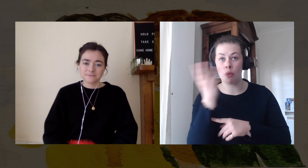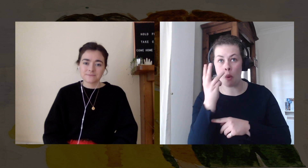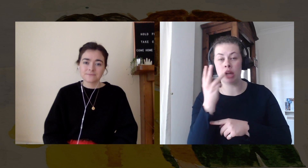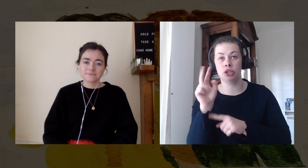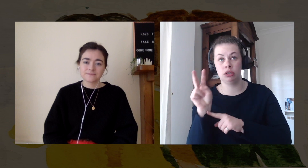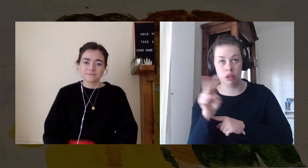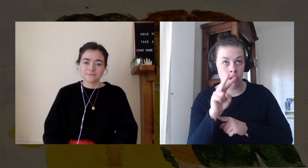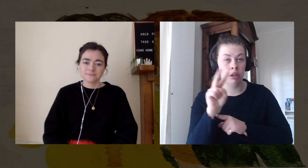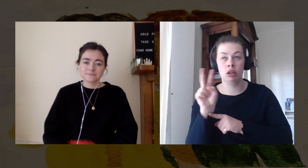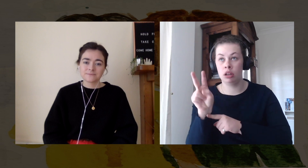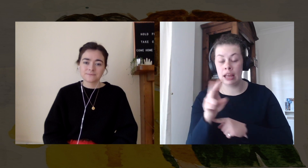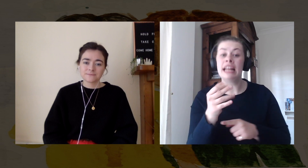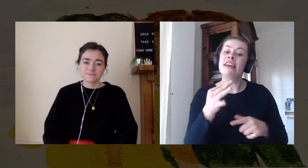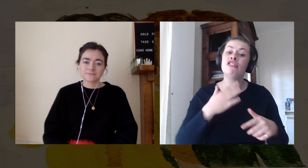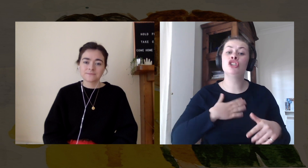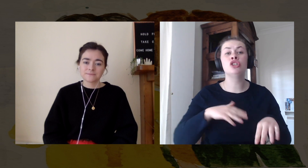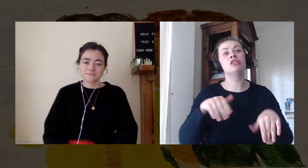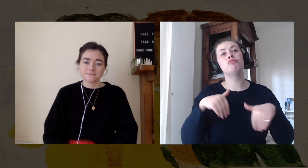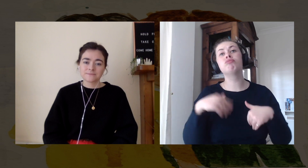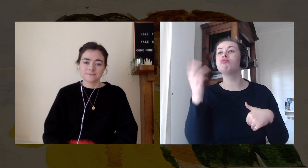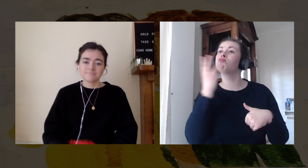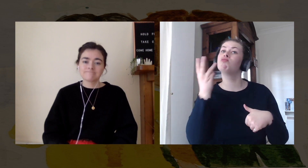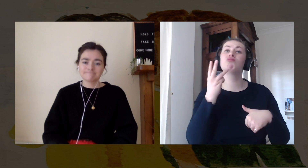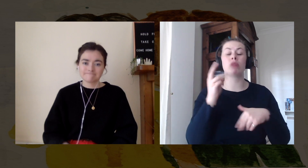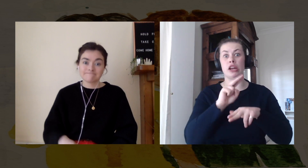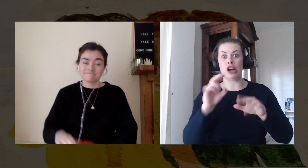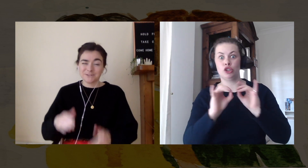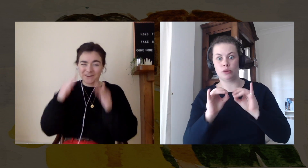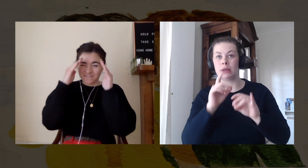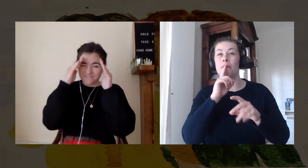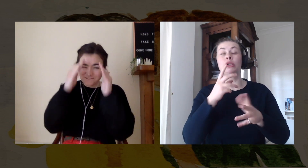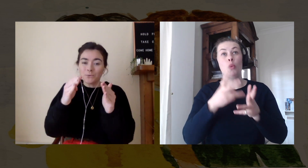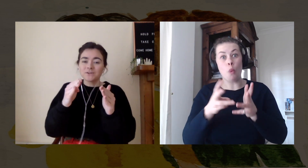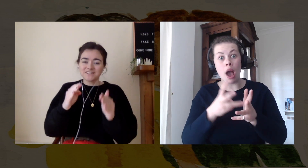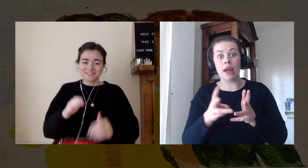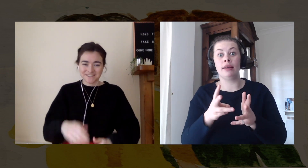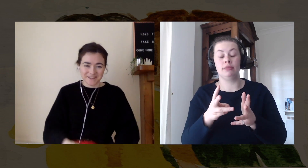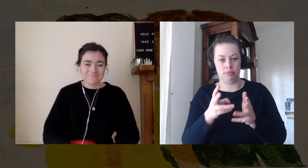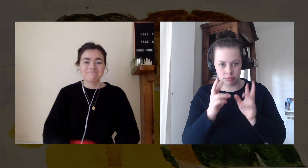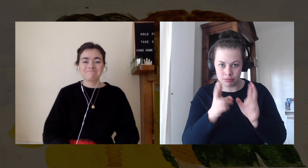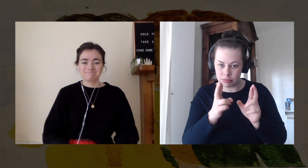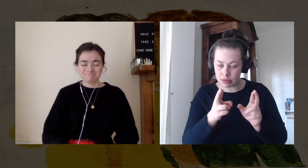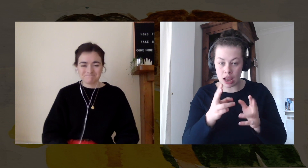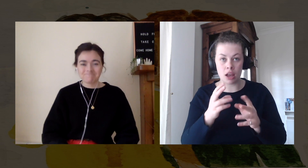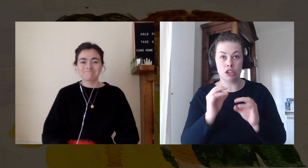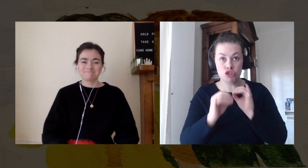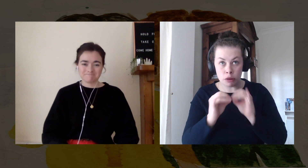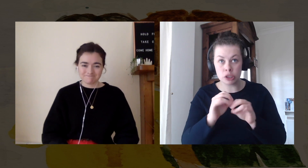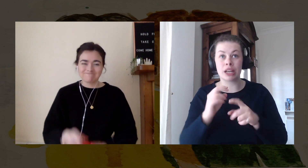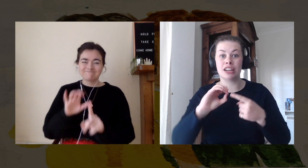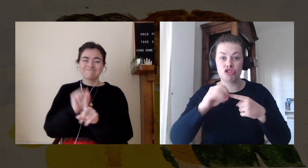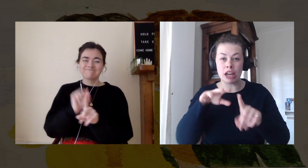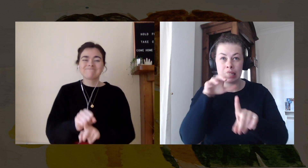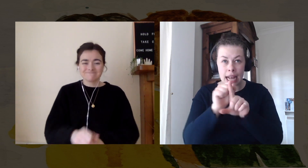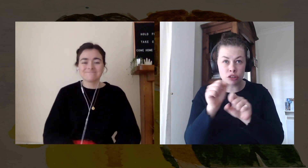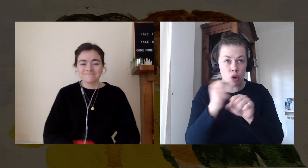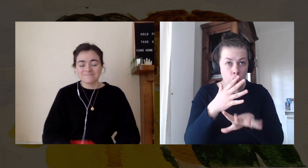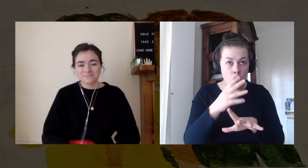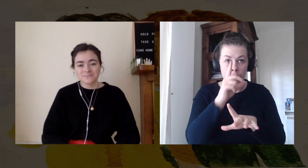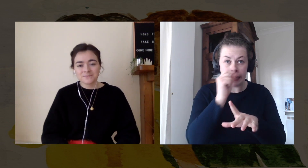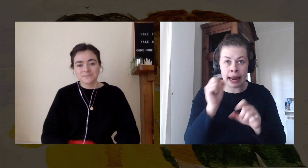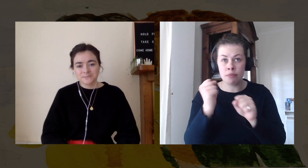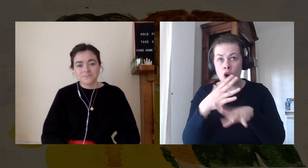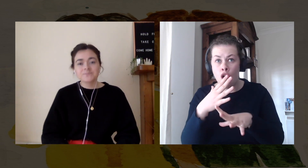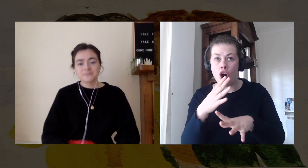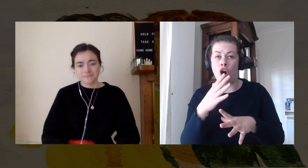thing. But when you're intensely focused. Oh my god. Yeah. And trying to catch every nuance. Because it's being minuted from your voiceover. It's.